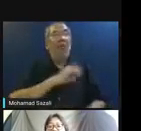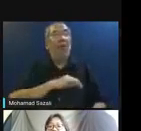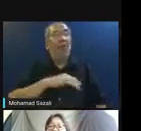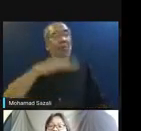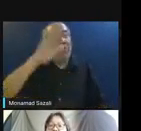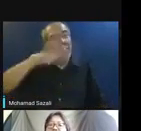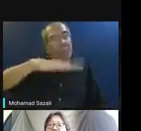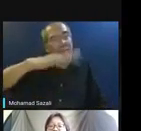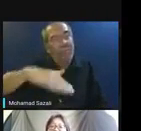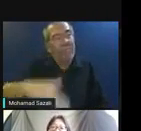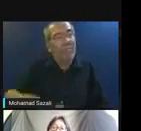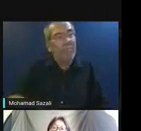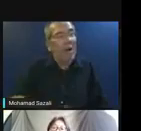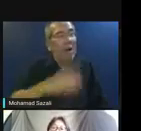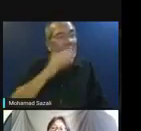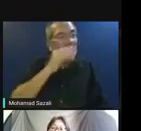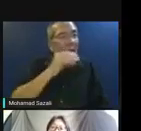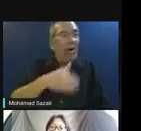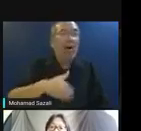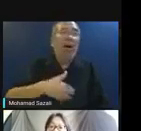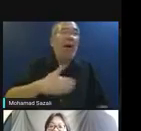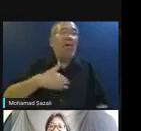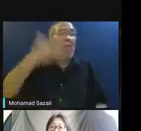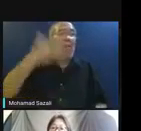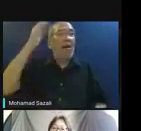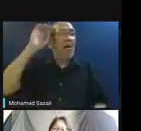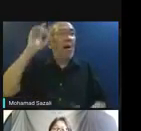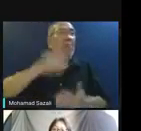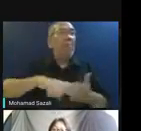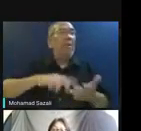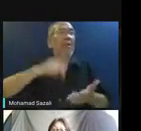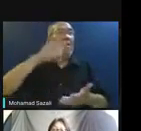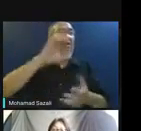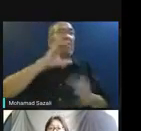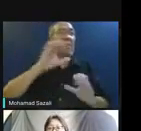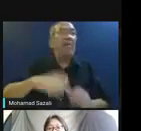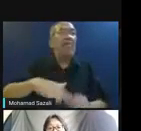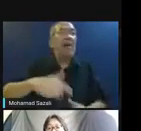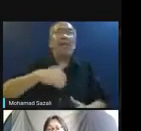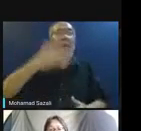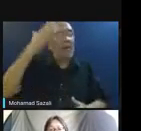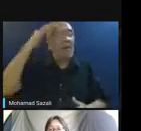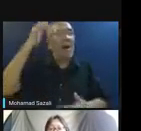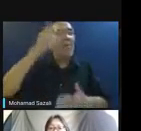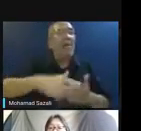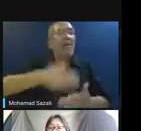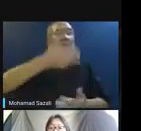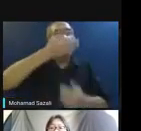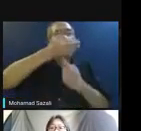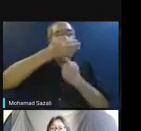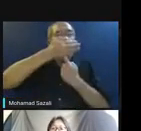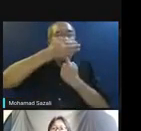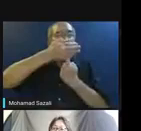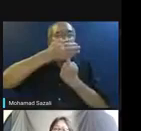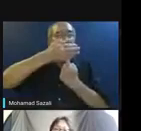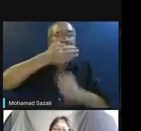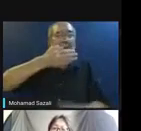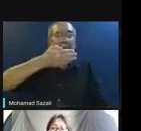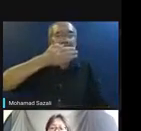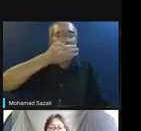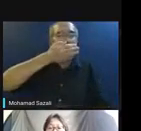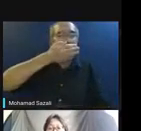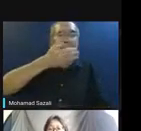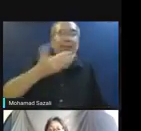And when I go out, sometimes I will stop by the police at the roadblock, and the police will always speak to me, but I don't know what the police is talking